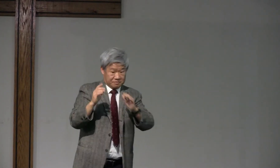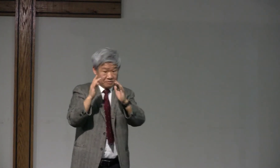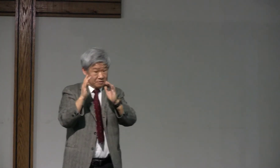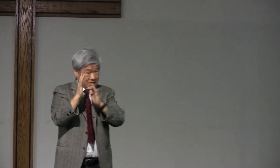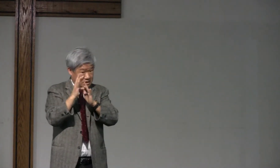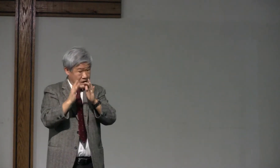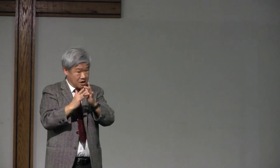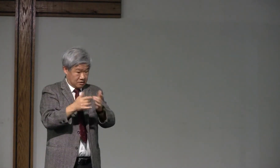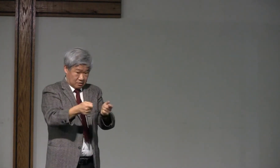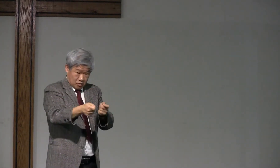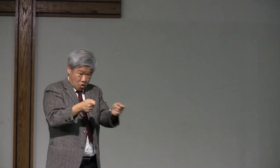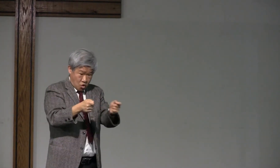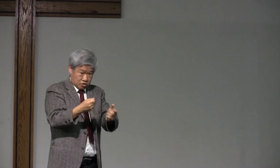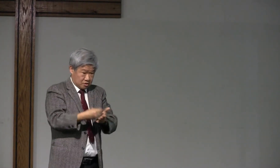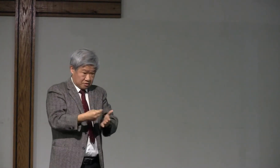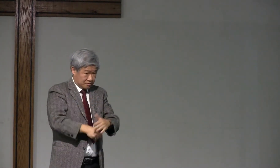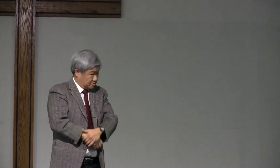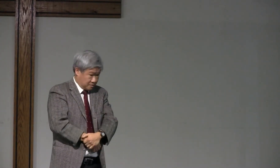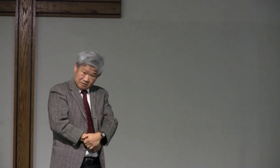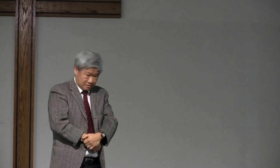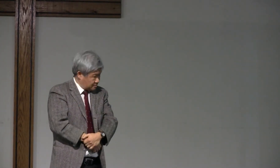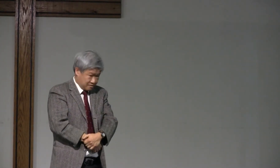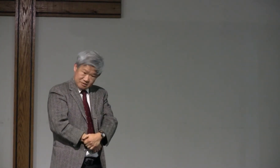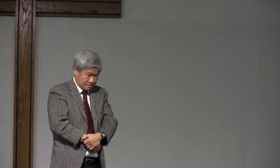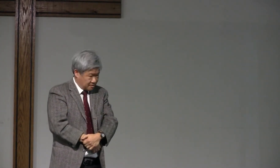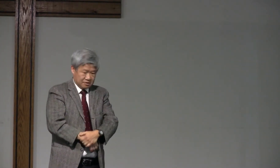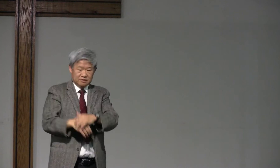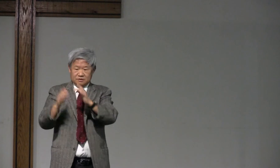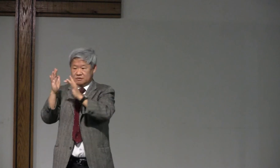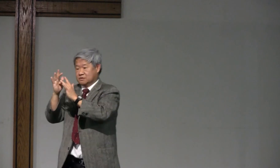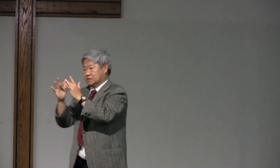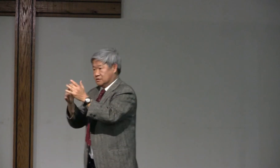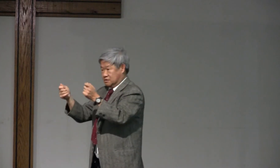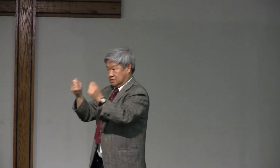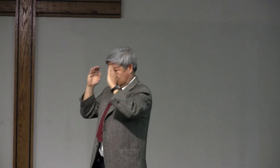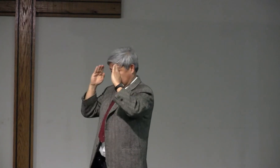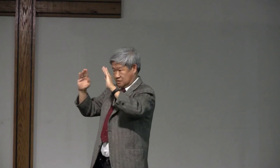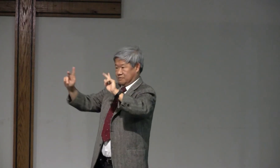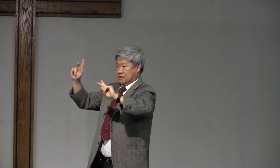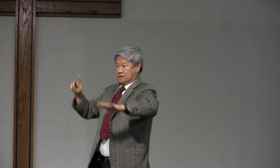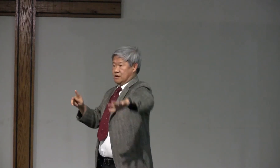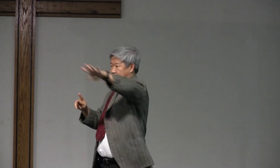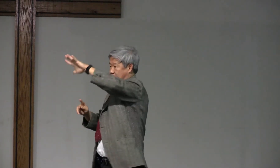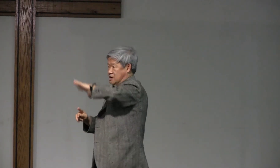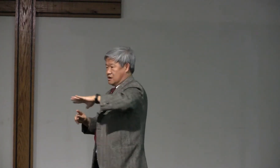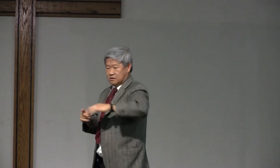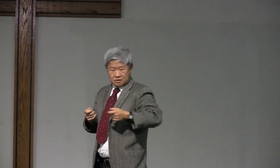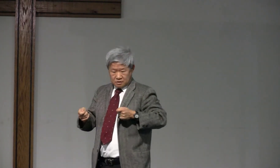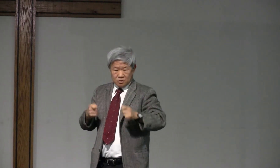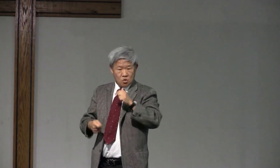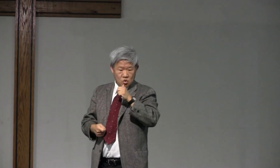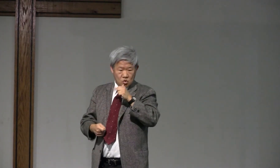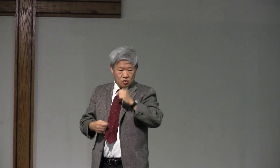money, Jesus didn't handle the money. Jesus focused on the